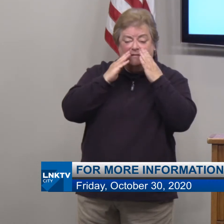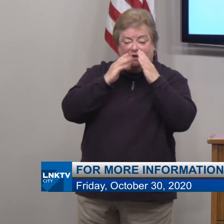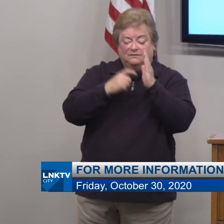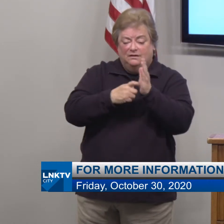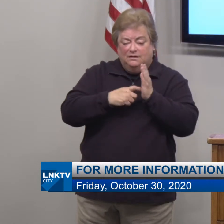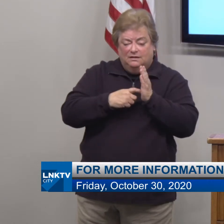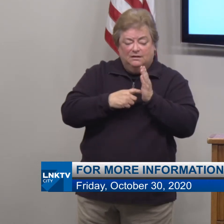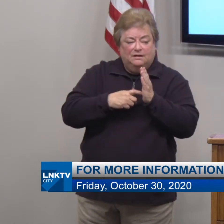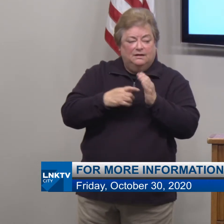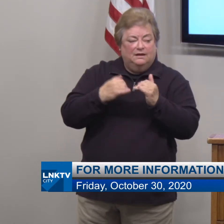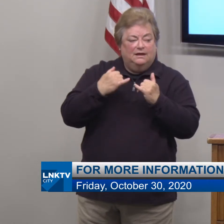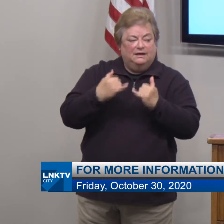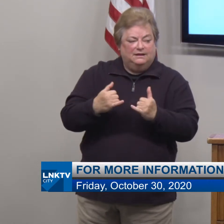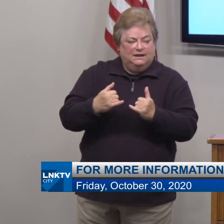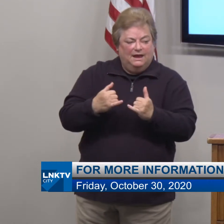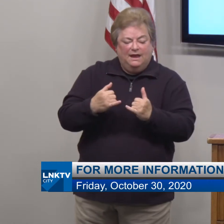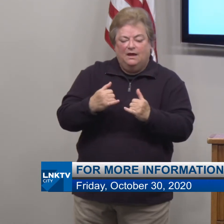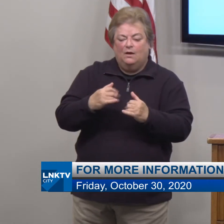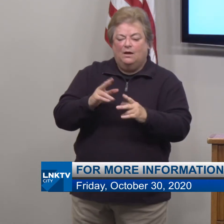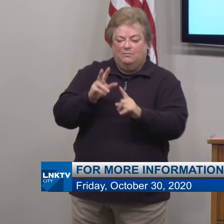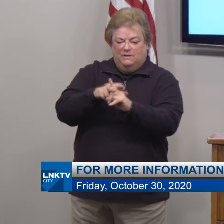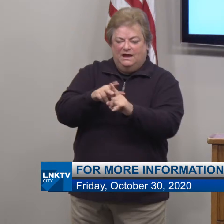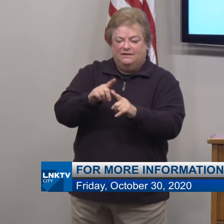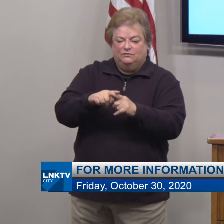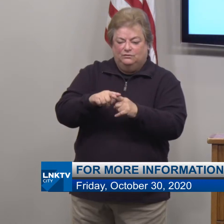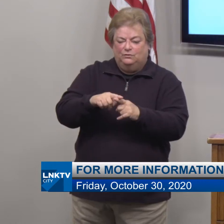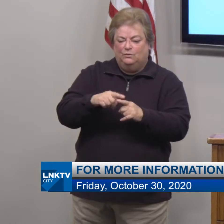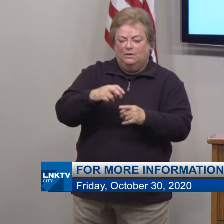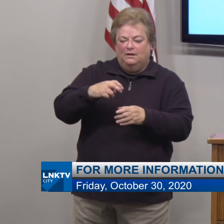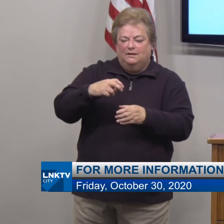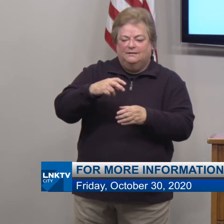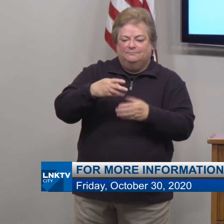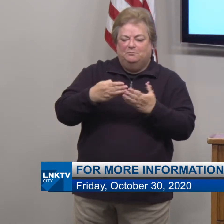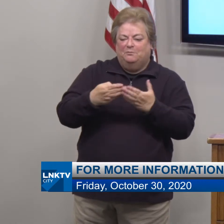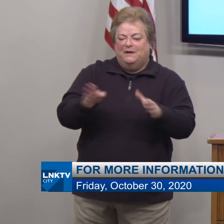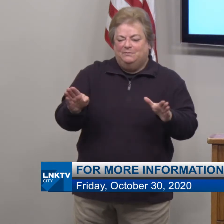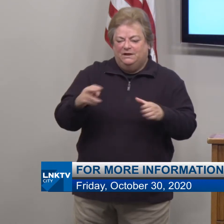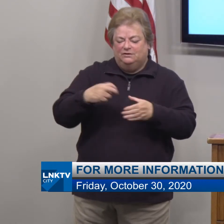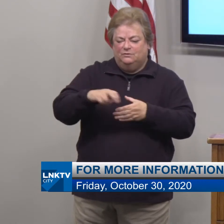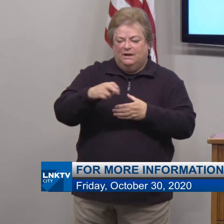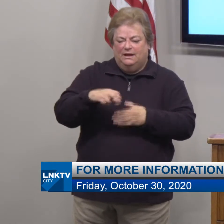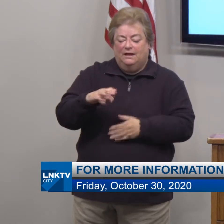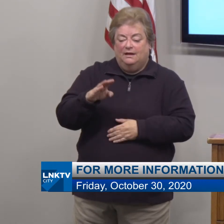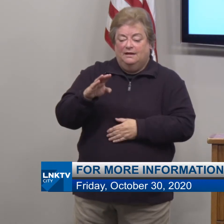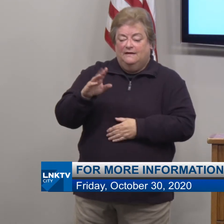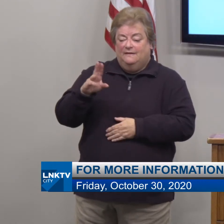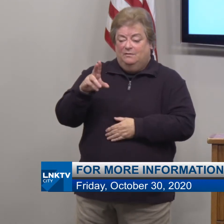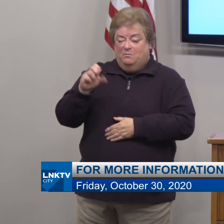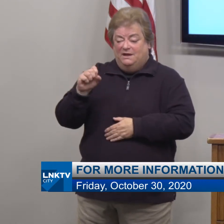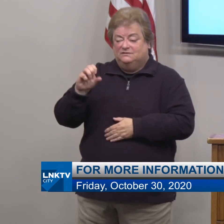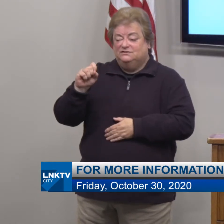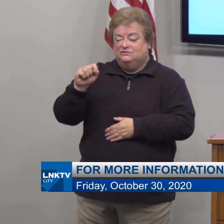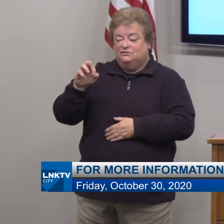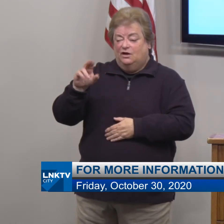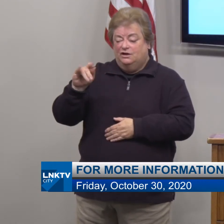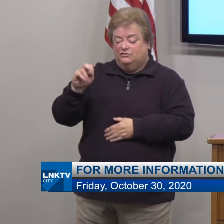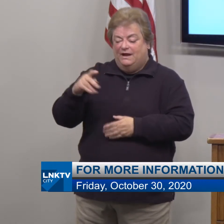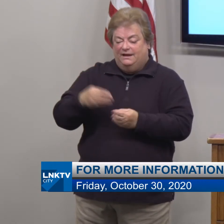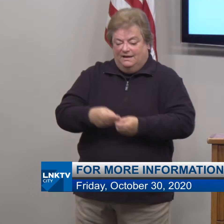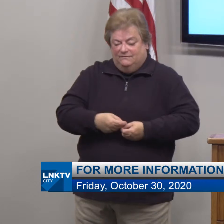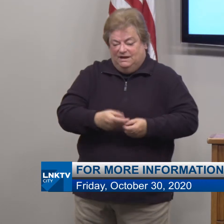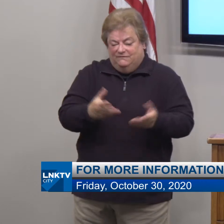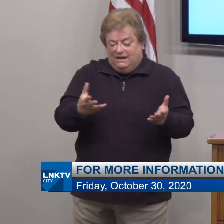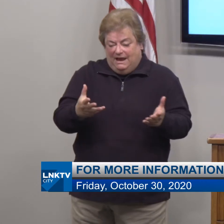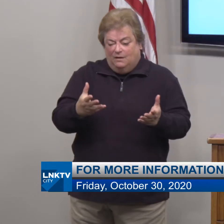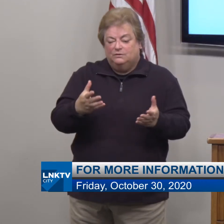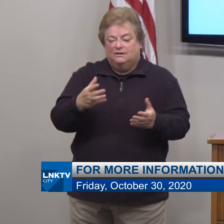now applies to public transportation. To date, StarTran has distributed 35,000 masks to its patrons